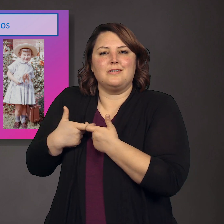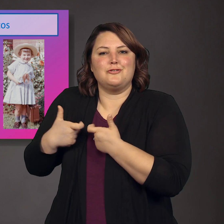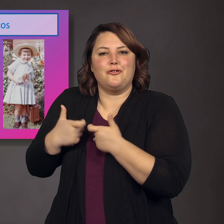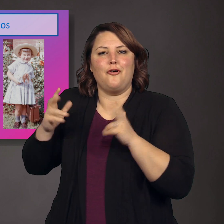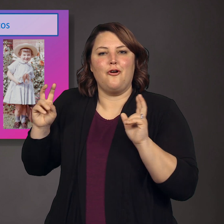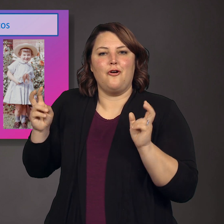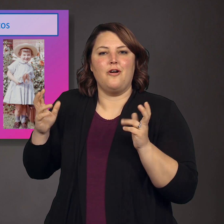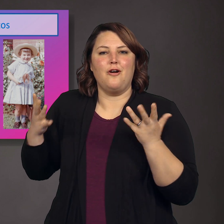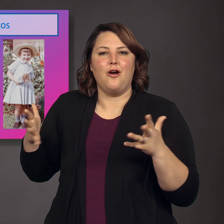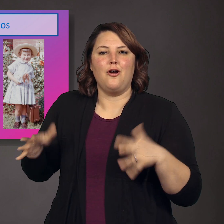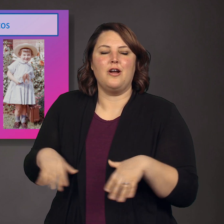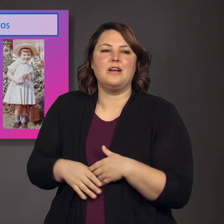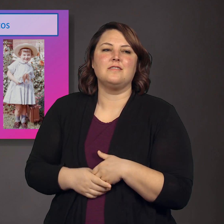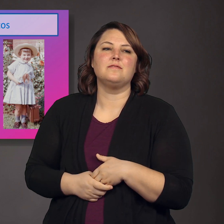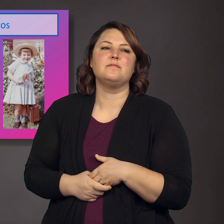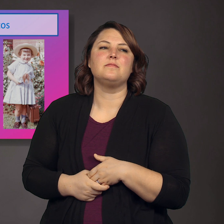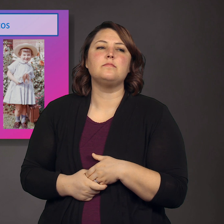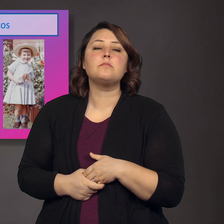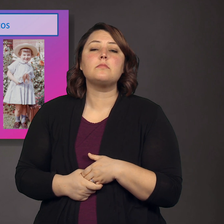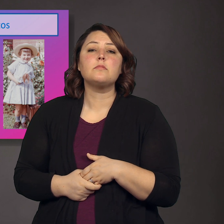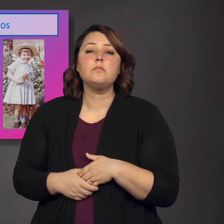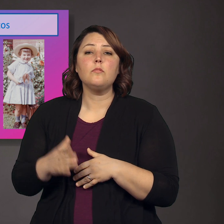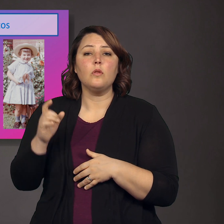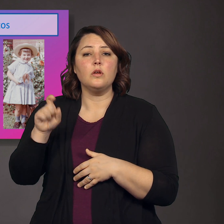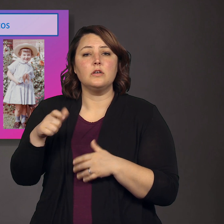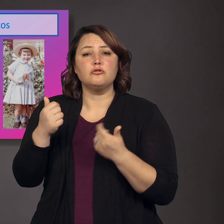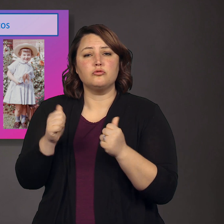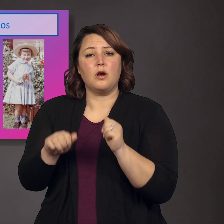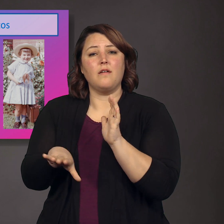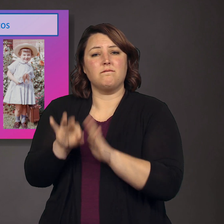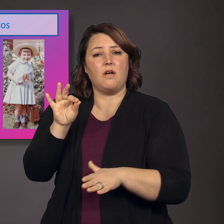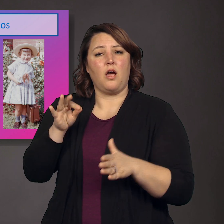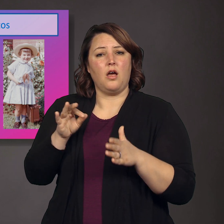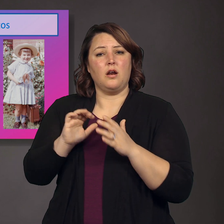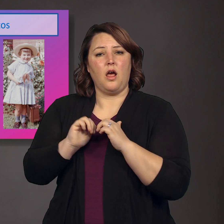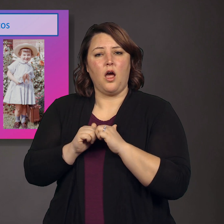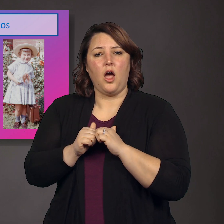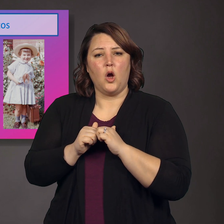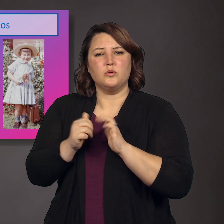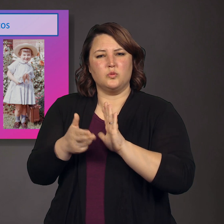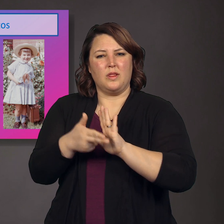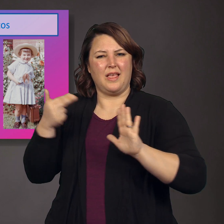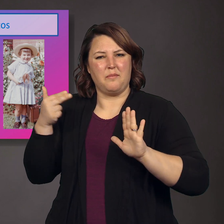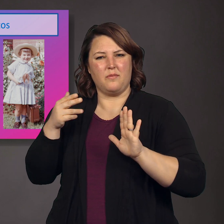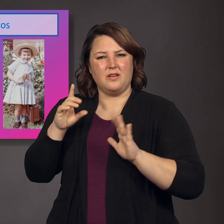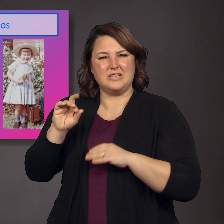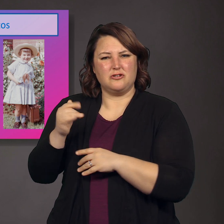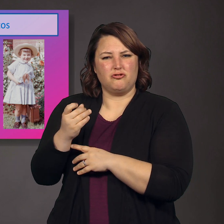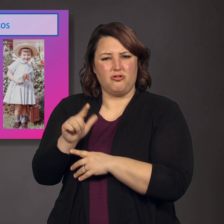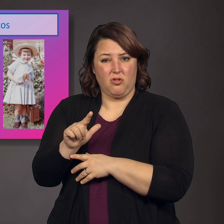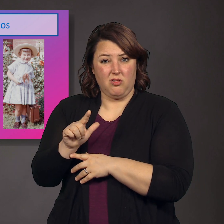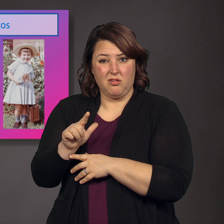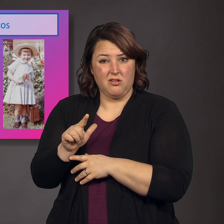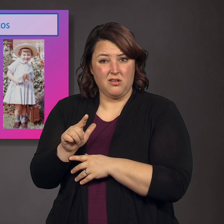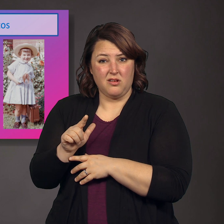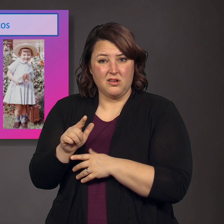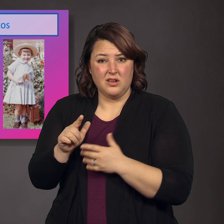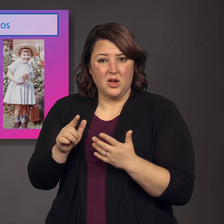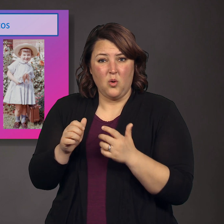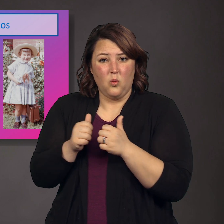also would need to try and find a way to label those, because without a meaningful file name, the photo's as good